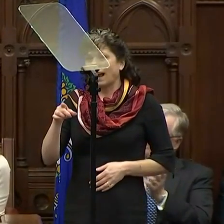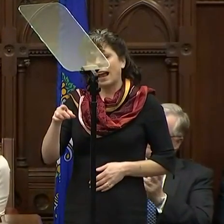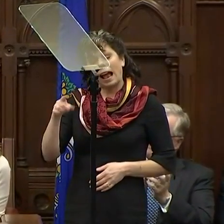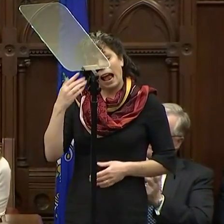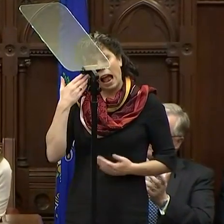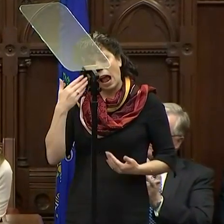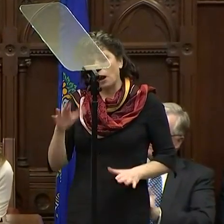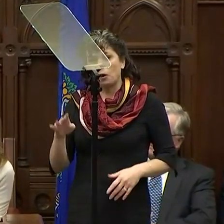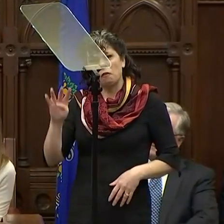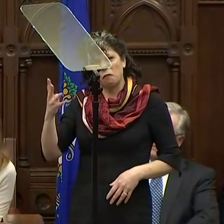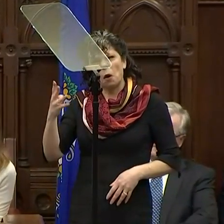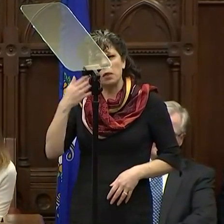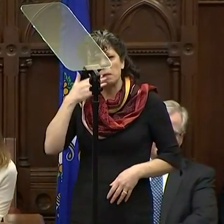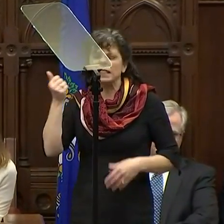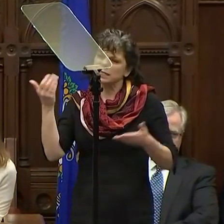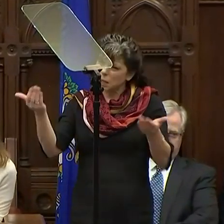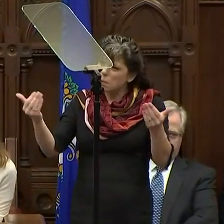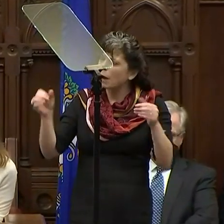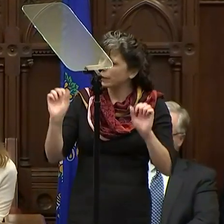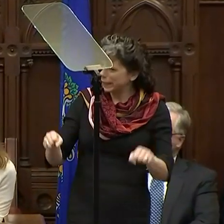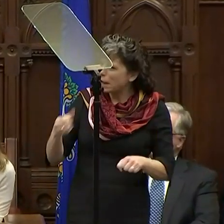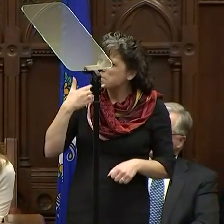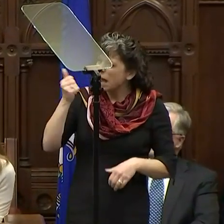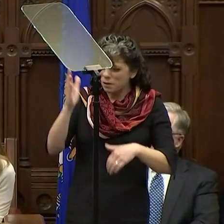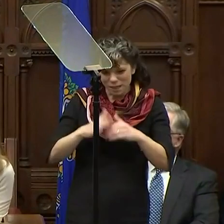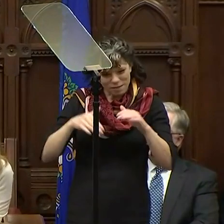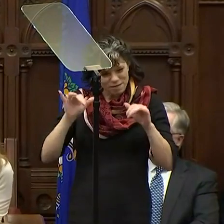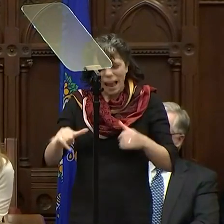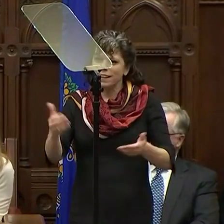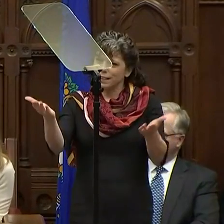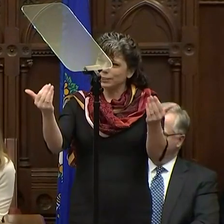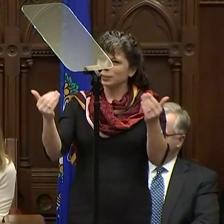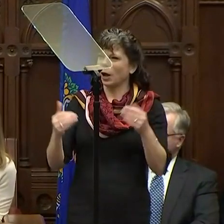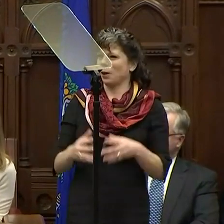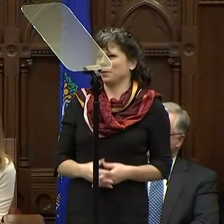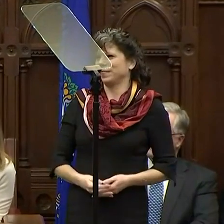I don't applaud for fourth best. Come on, we can do better than that. Let's go.